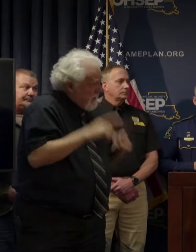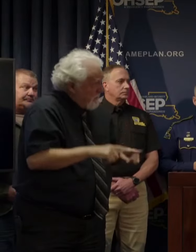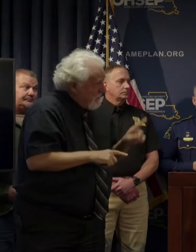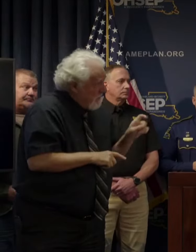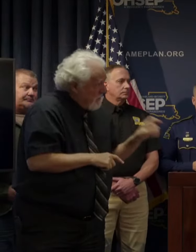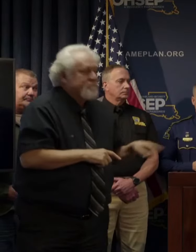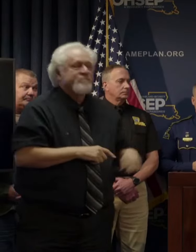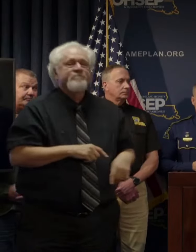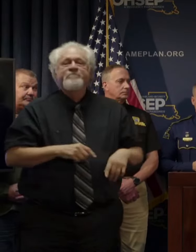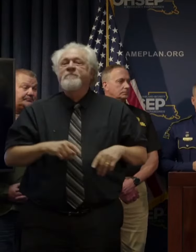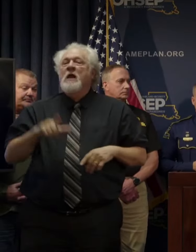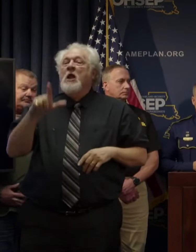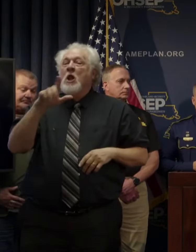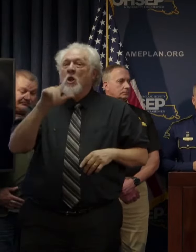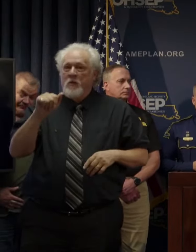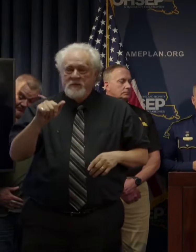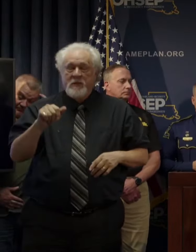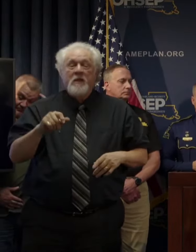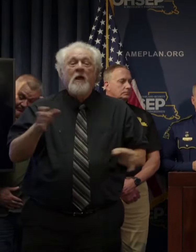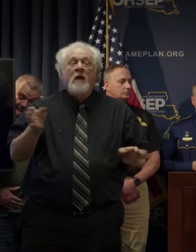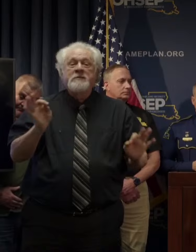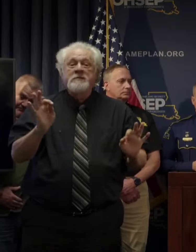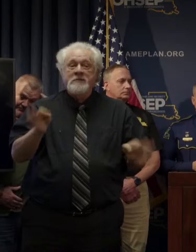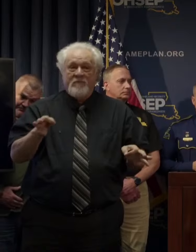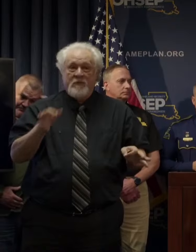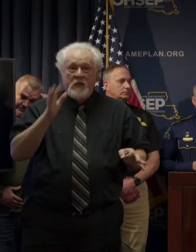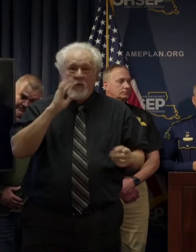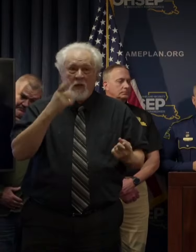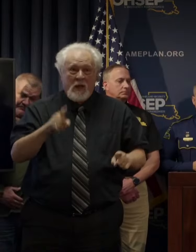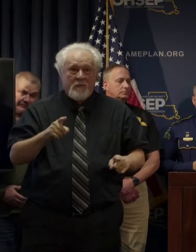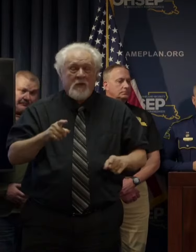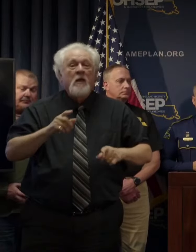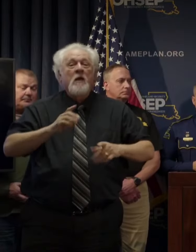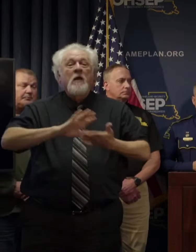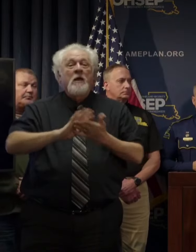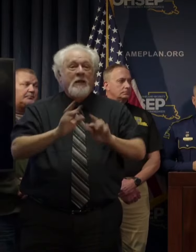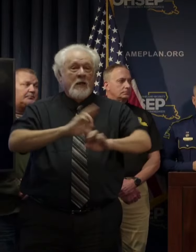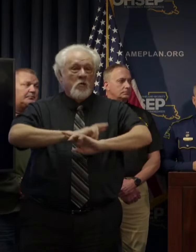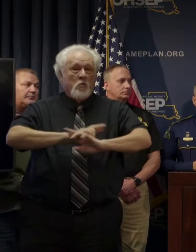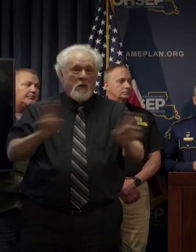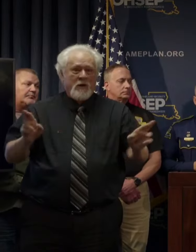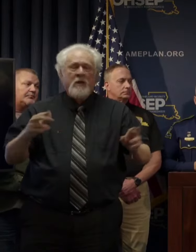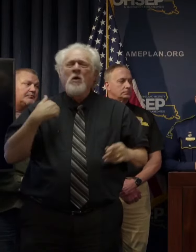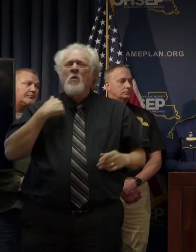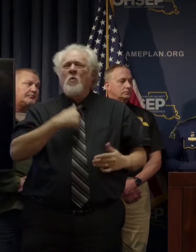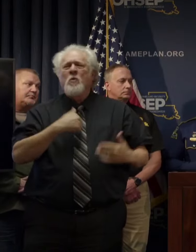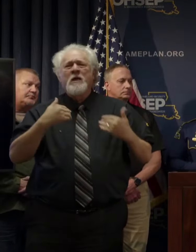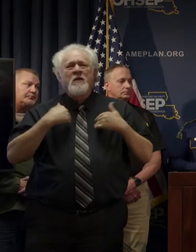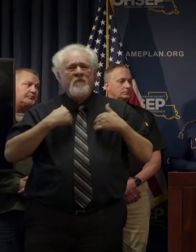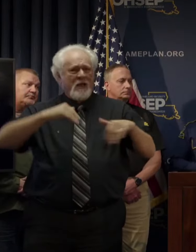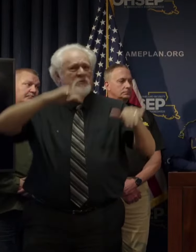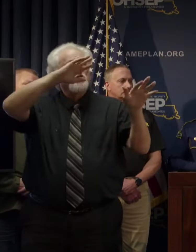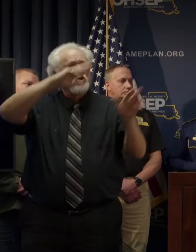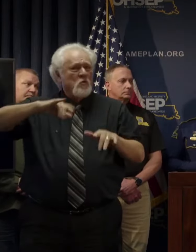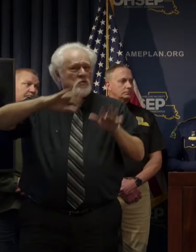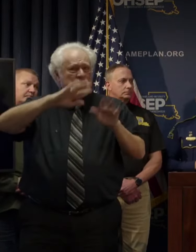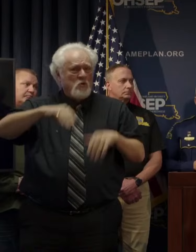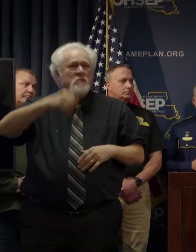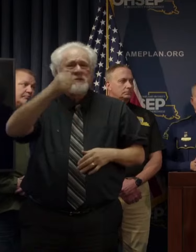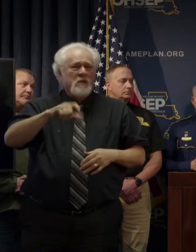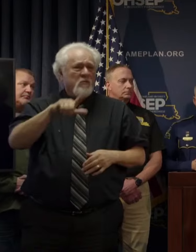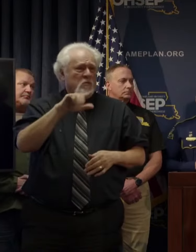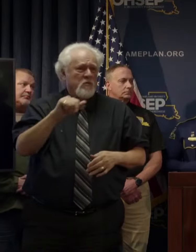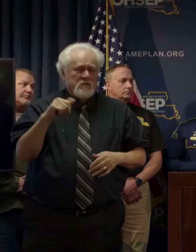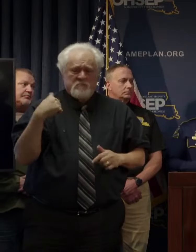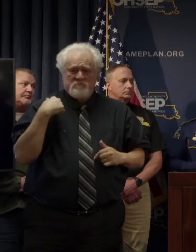Louisiana, this is definitely happening. You need to get ready right now. We've had big snowstorms in South Louisiana